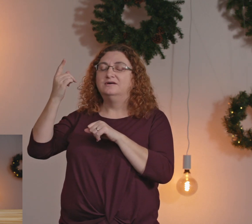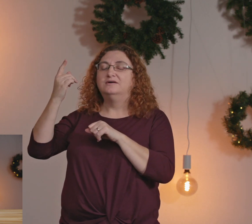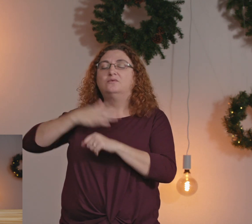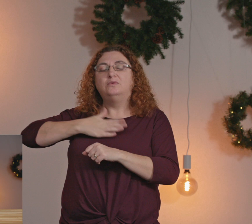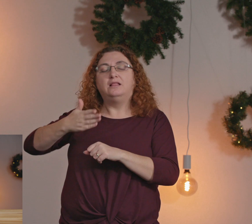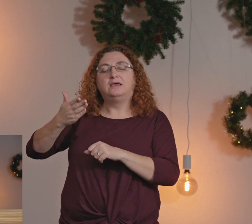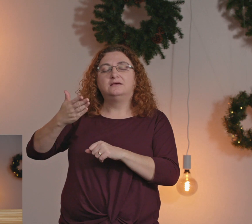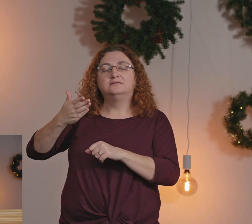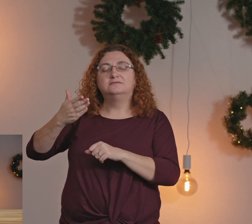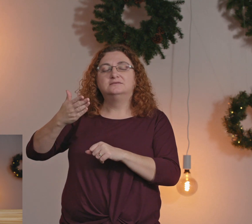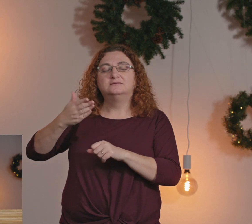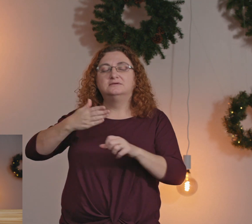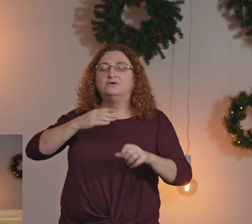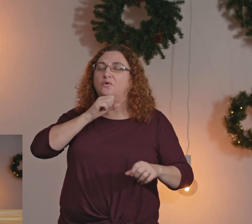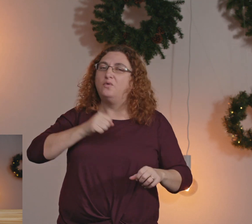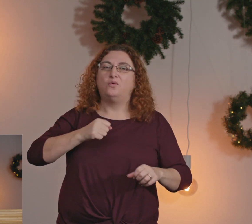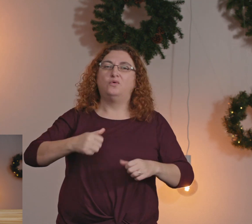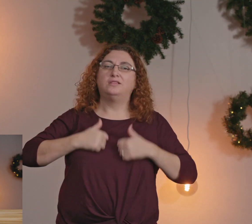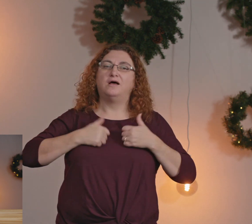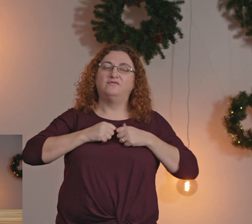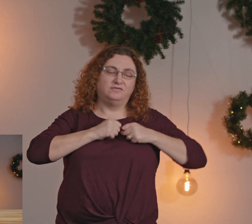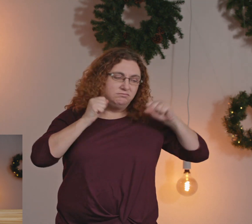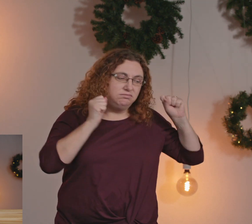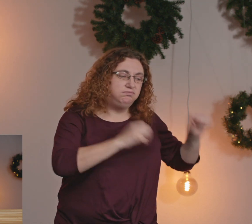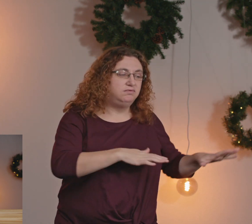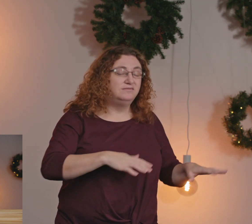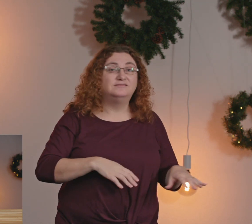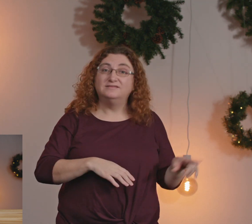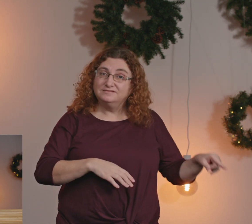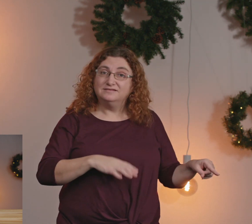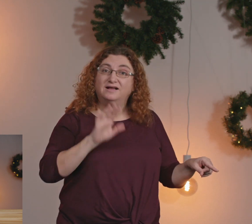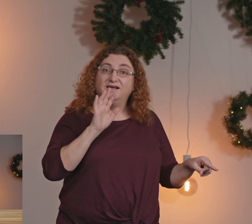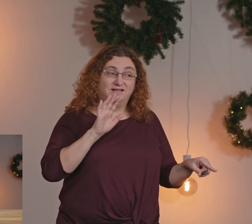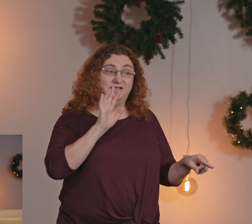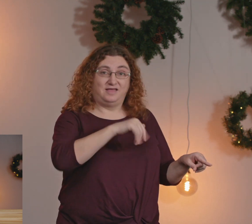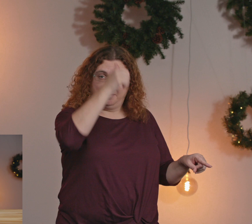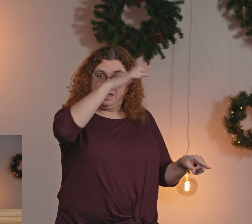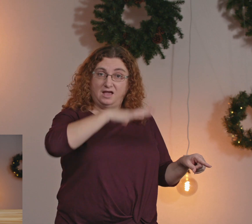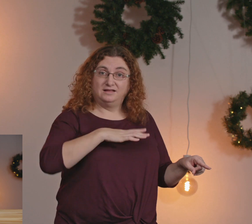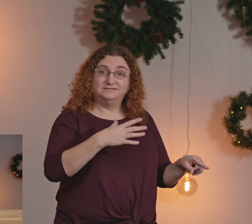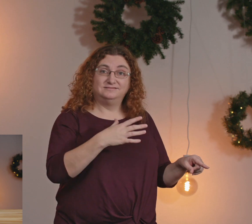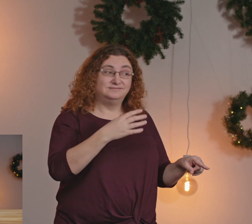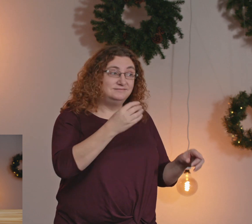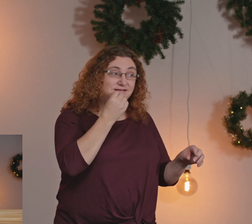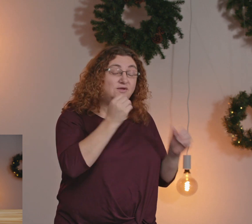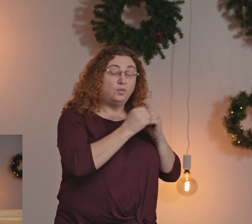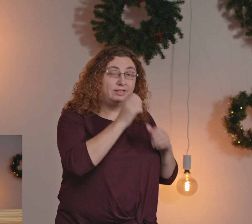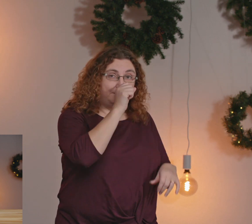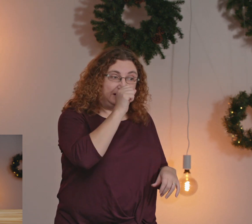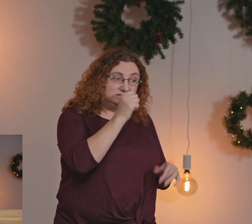if you're willing to turn and come to your senses, as that little the boy did when he's eating the pig slop, if you're willing to come to your senses and just make a move toward